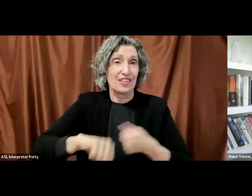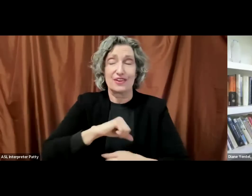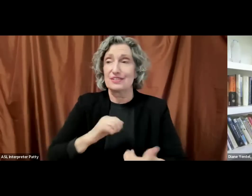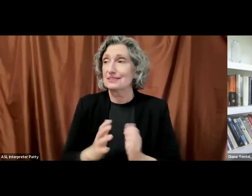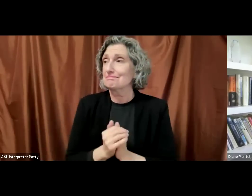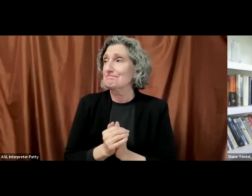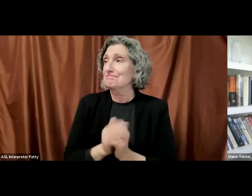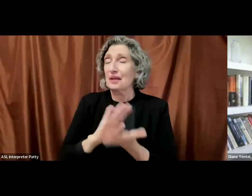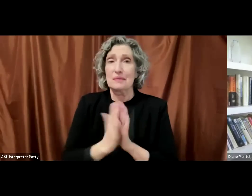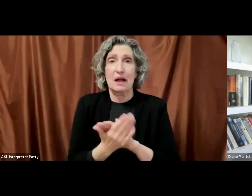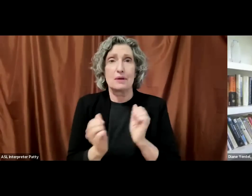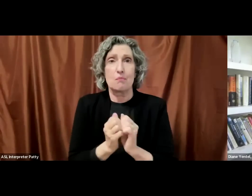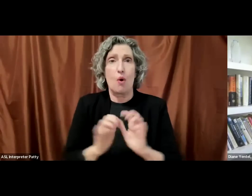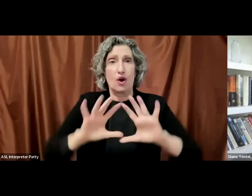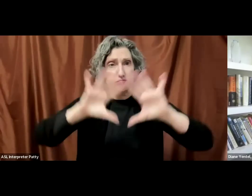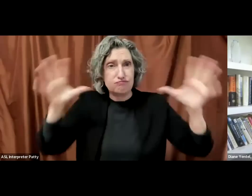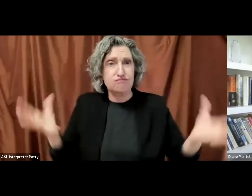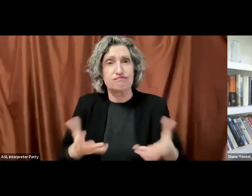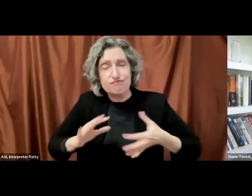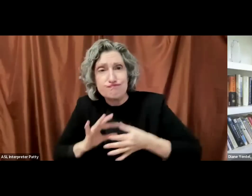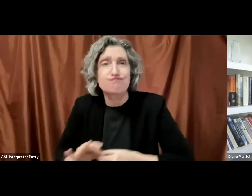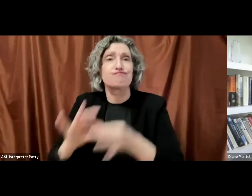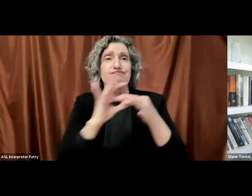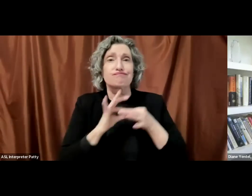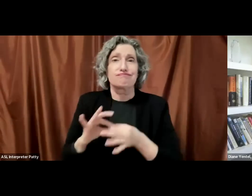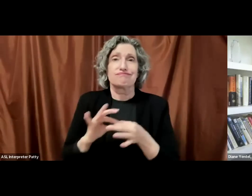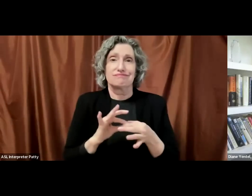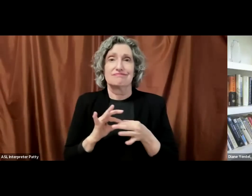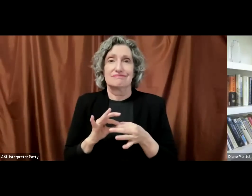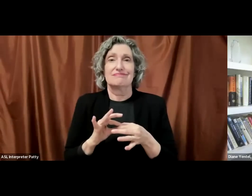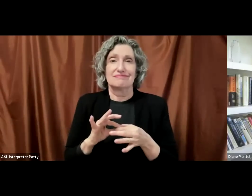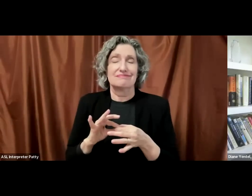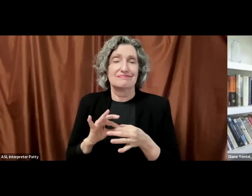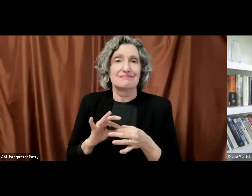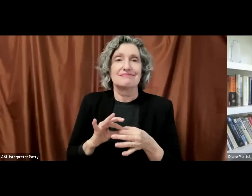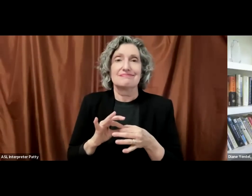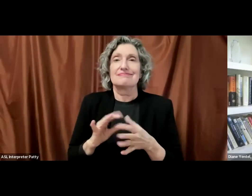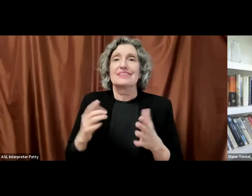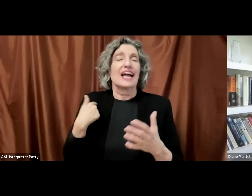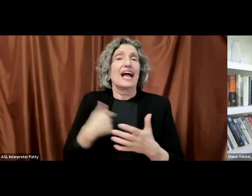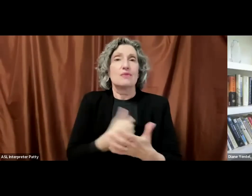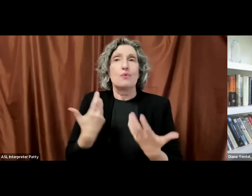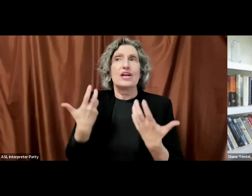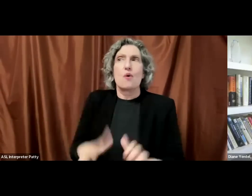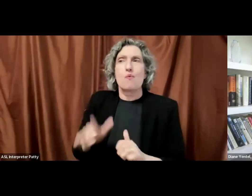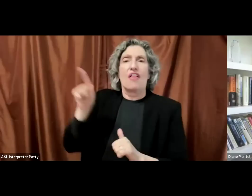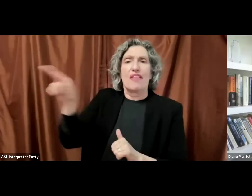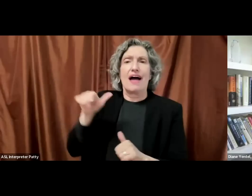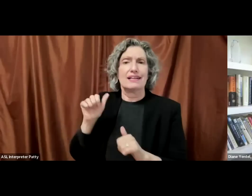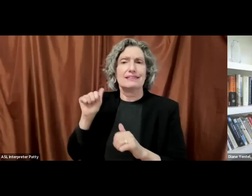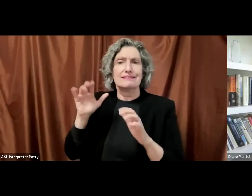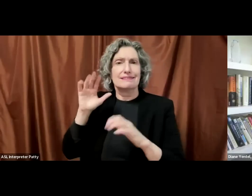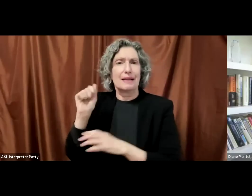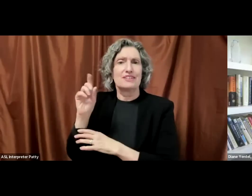unified sector, and it's the beginning of the end of an ability for this administration or